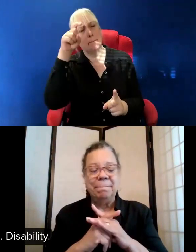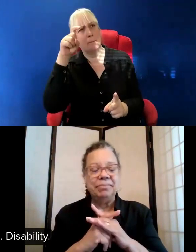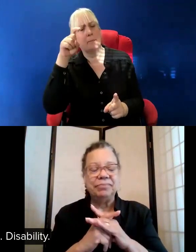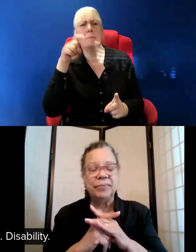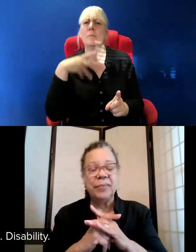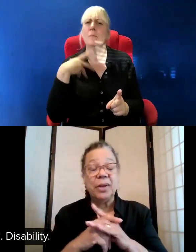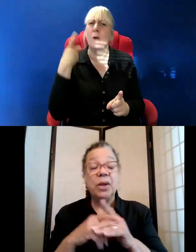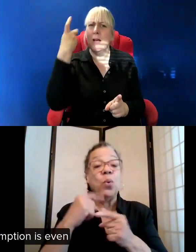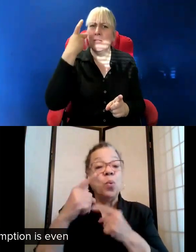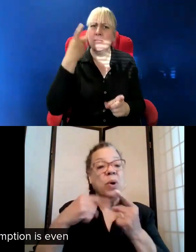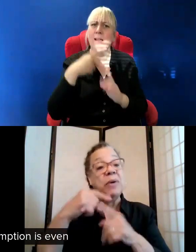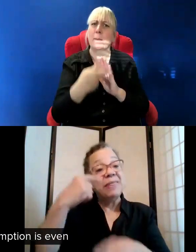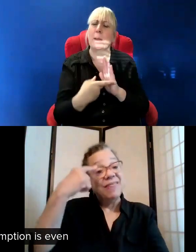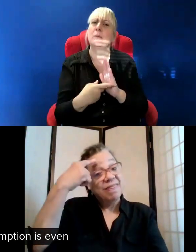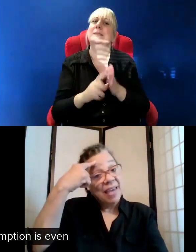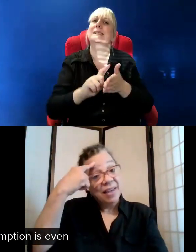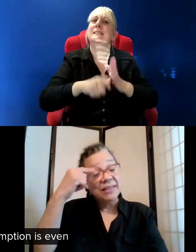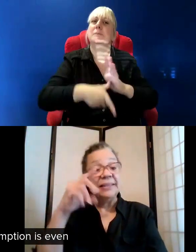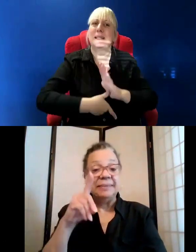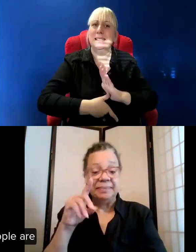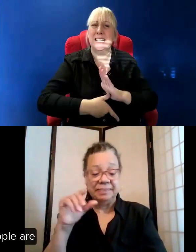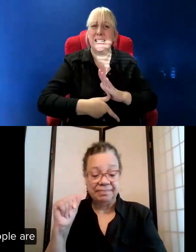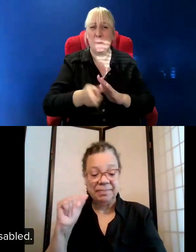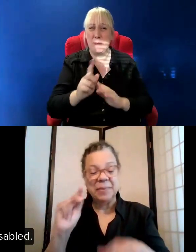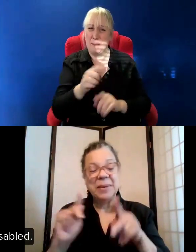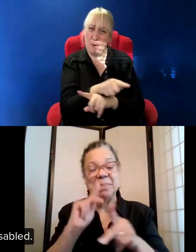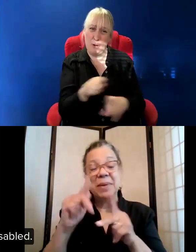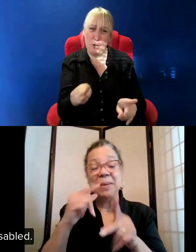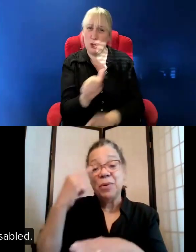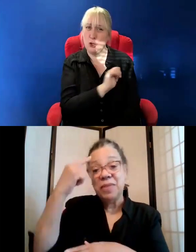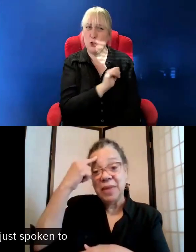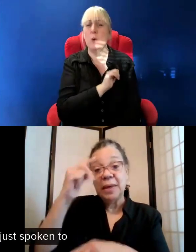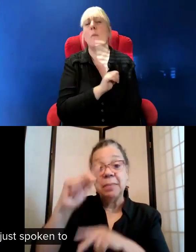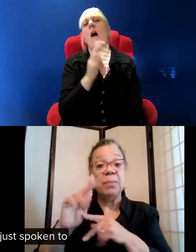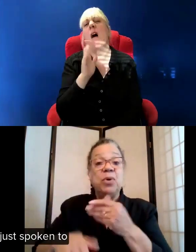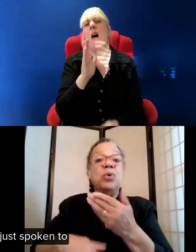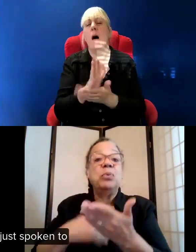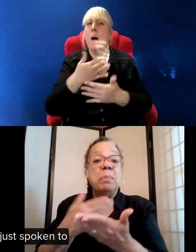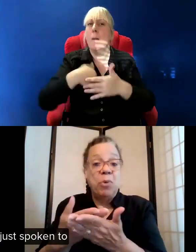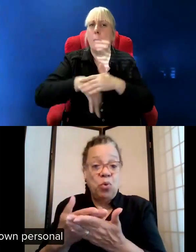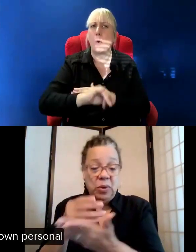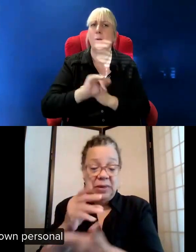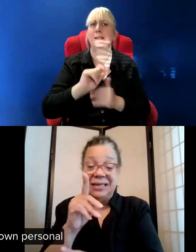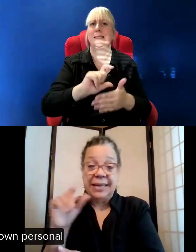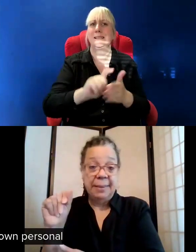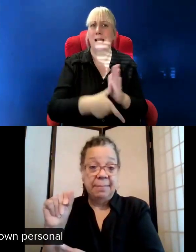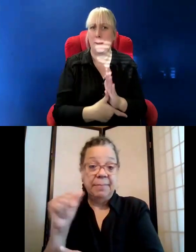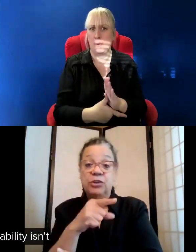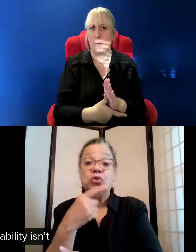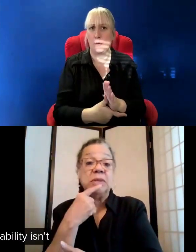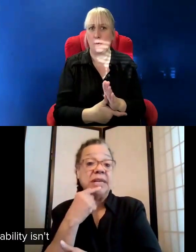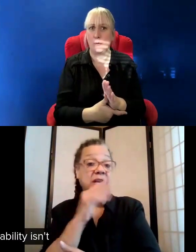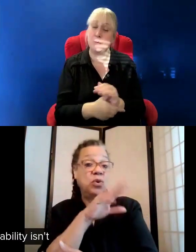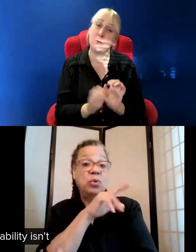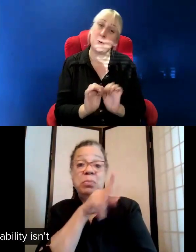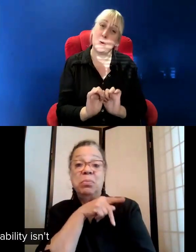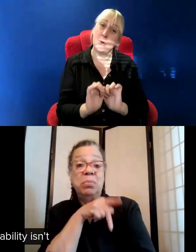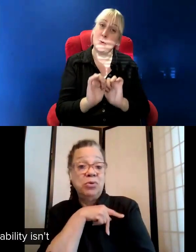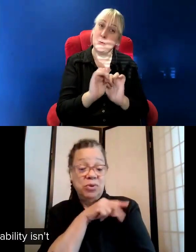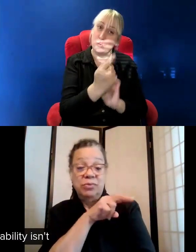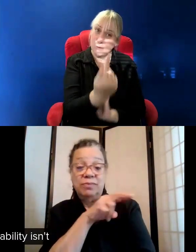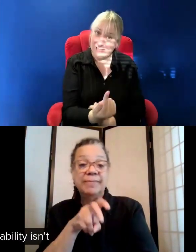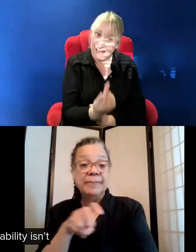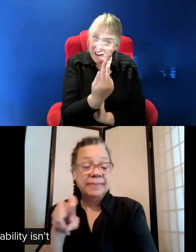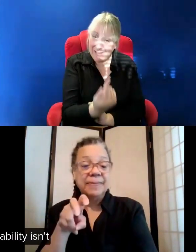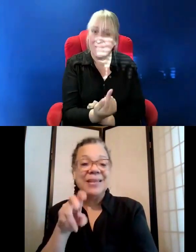think about disability, often the assumption is even that people are born disabled. And as you've just spoken to there in your own personal journey,